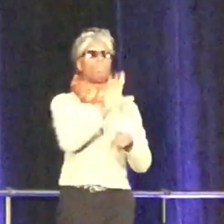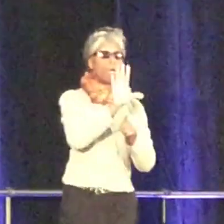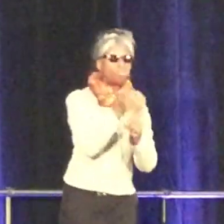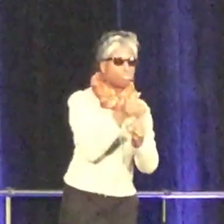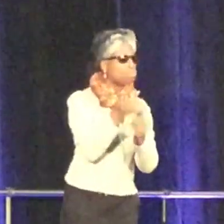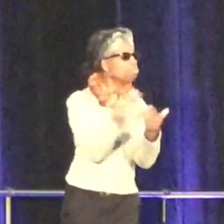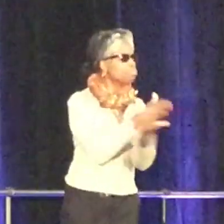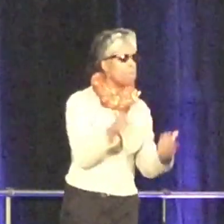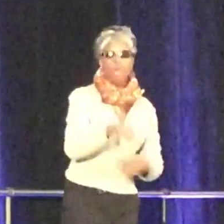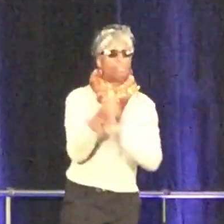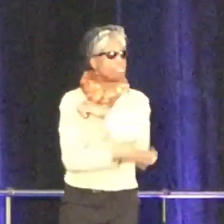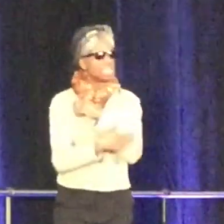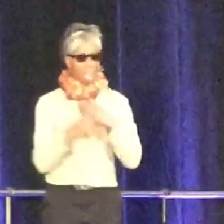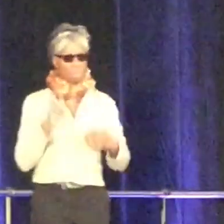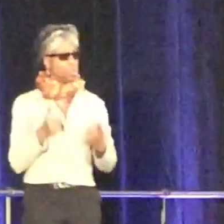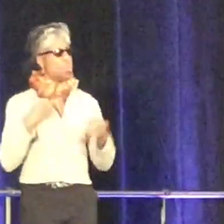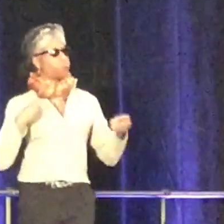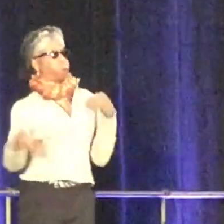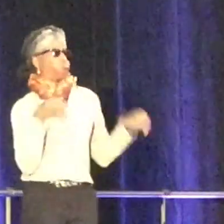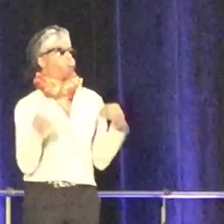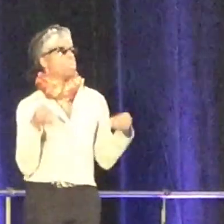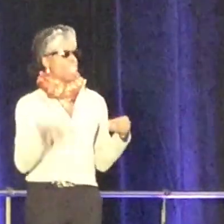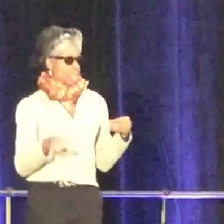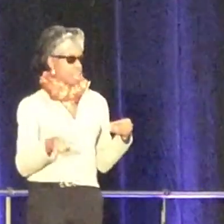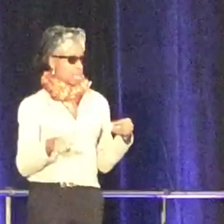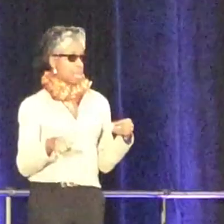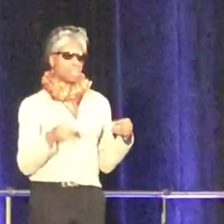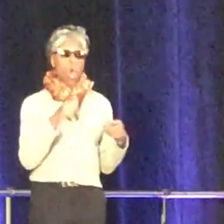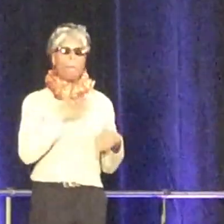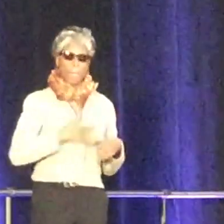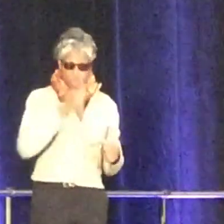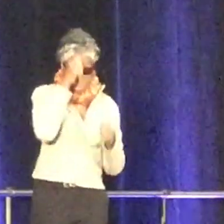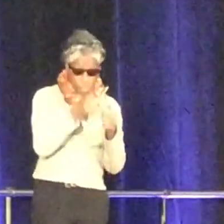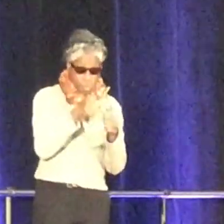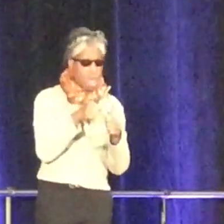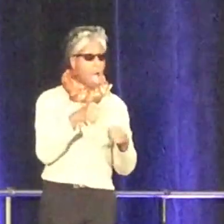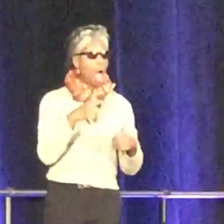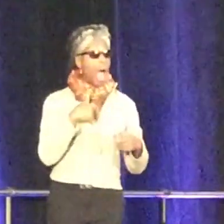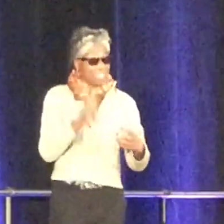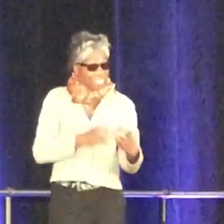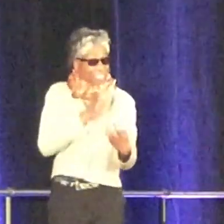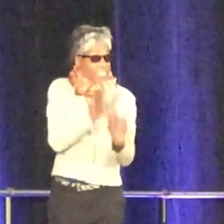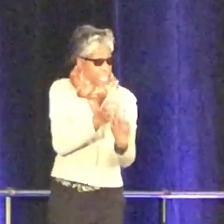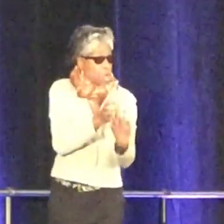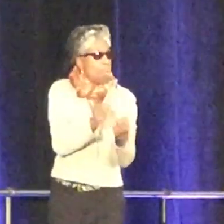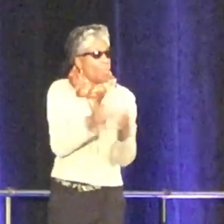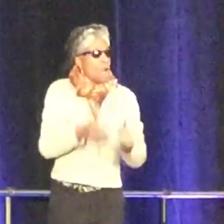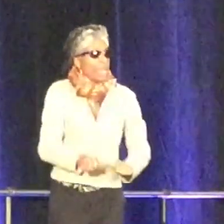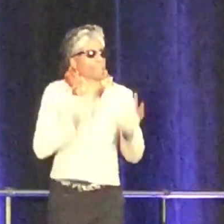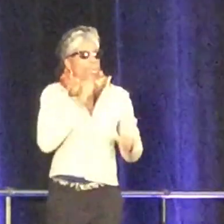Global dexterity is, remember this now, fitting in without giving in. And the